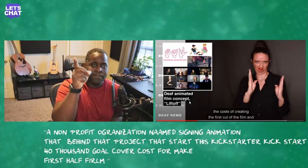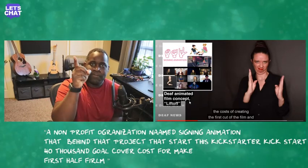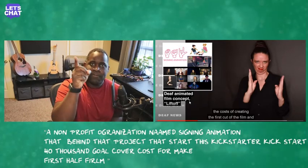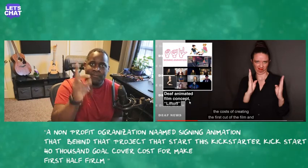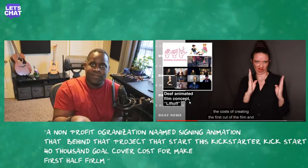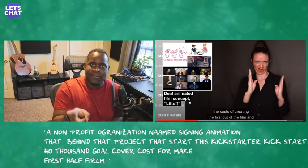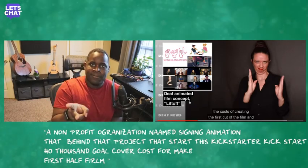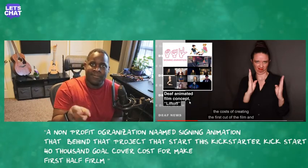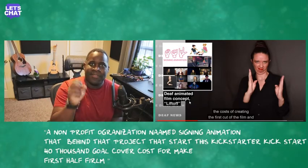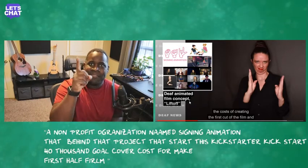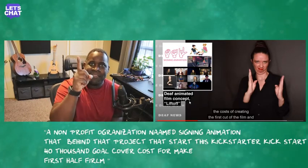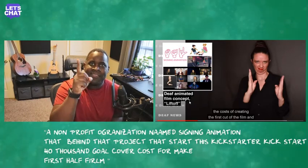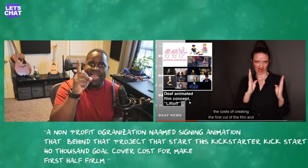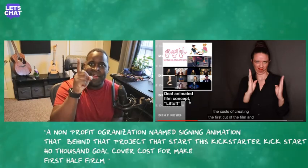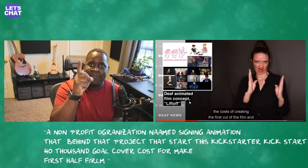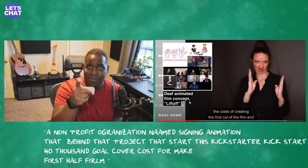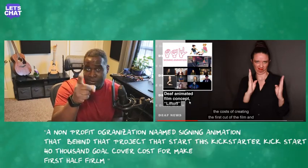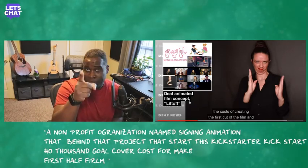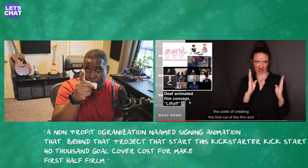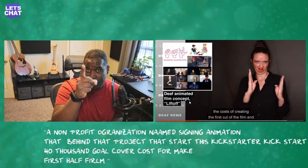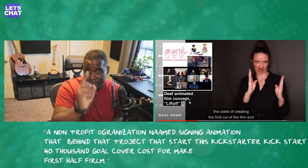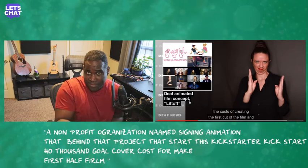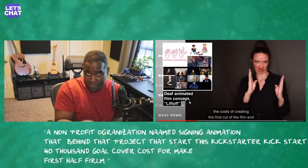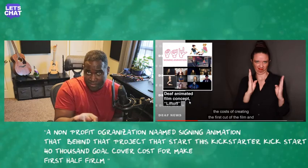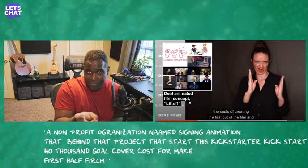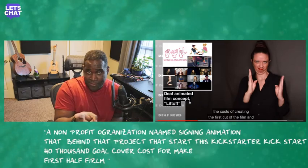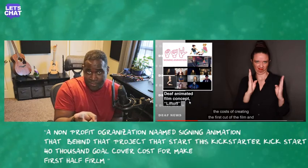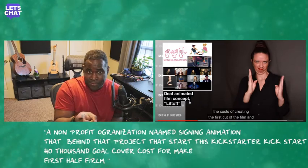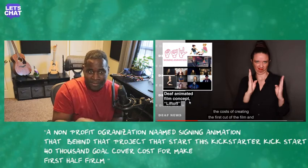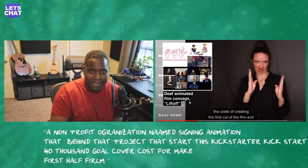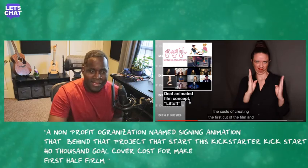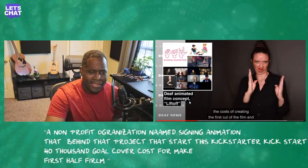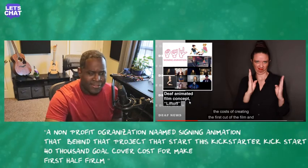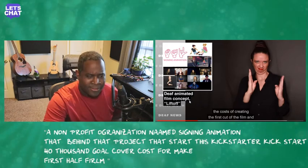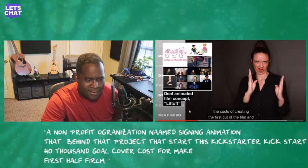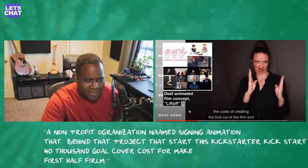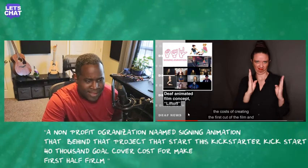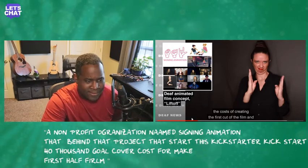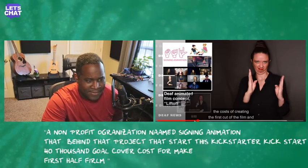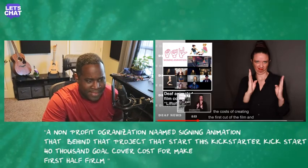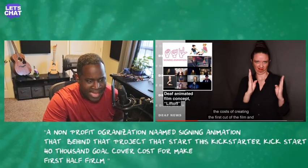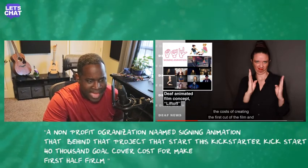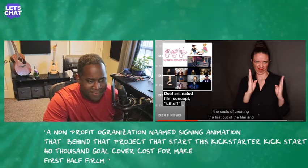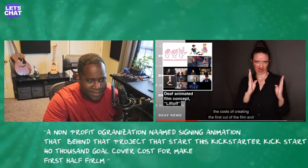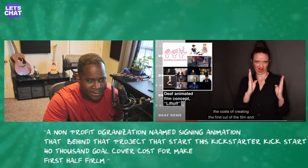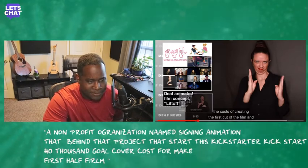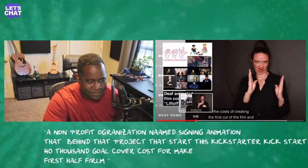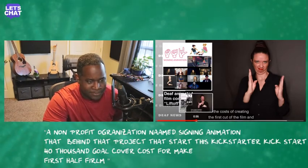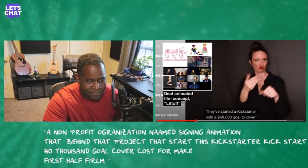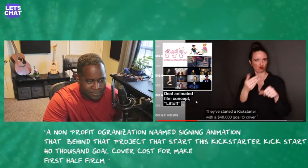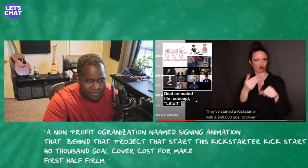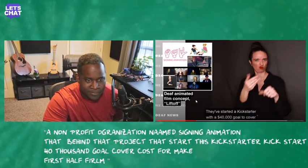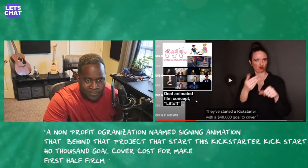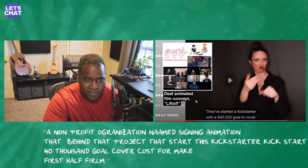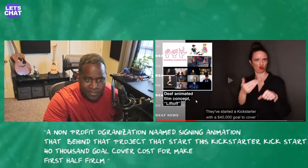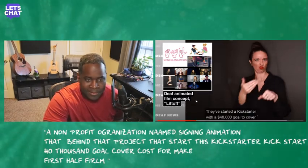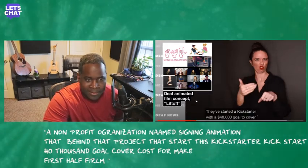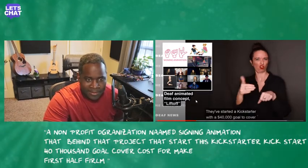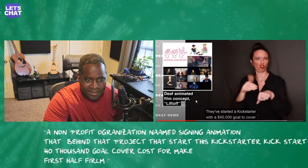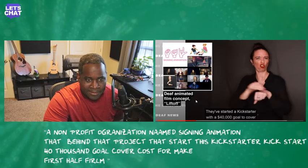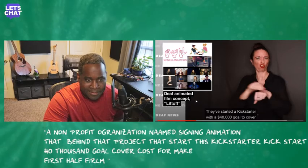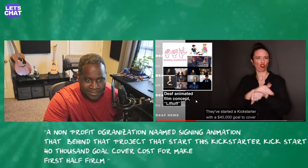Right? That's how you say half. Starts as one, splits into two. Looks like she's saying half here.